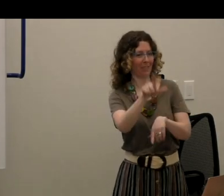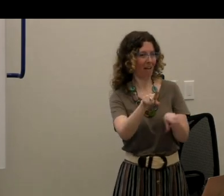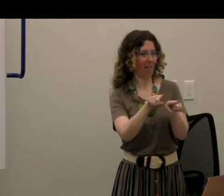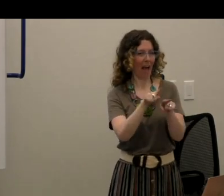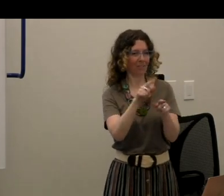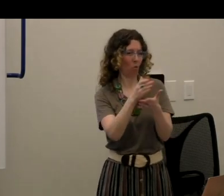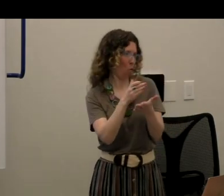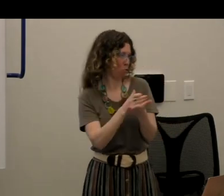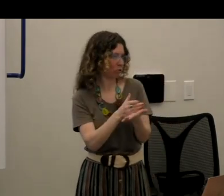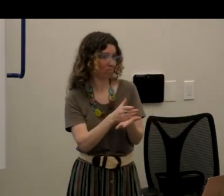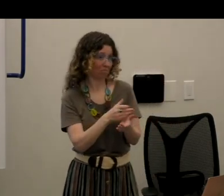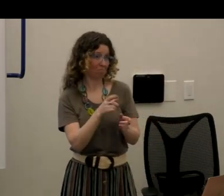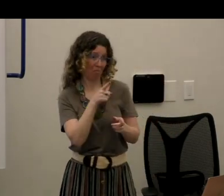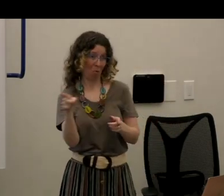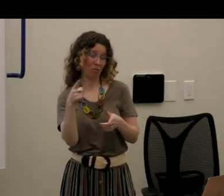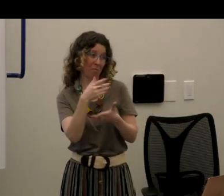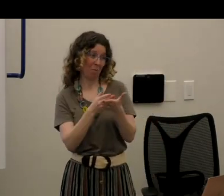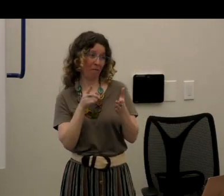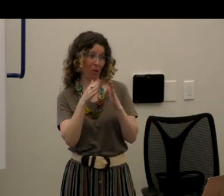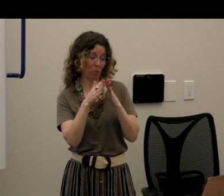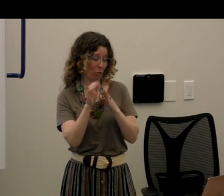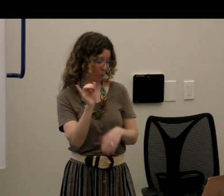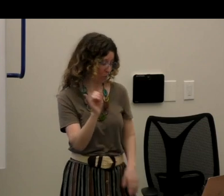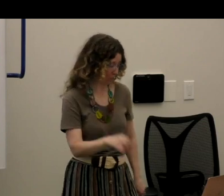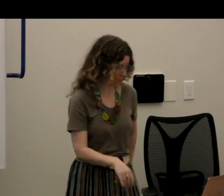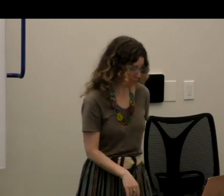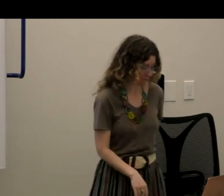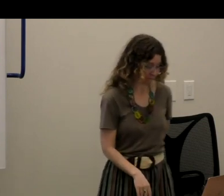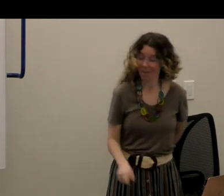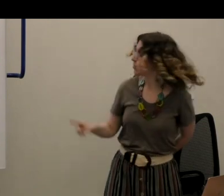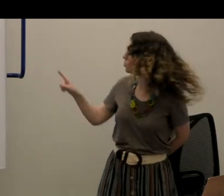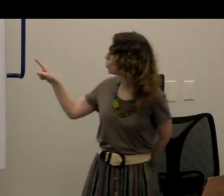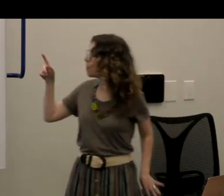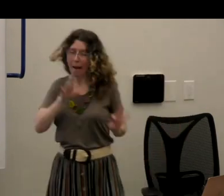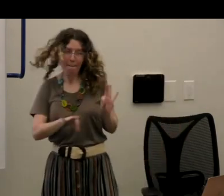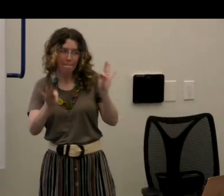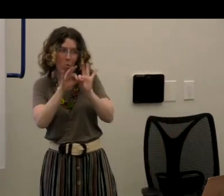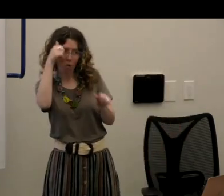who learn American Sign Language in courses, that you're part of the community as well.